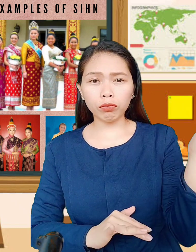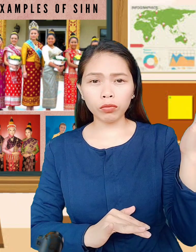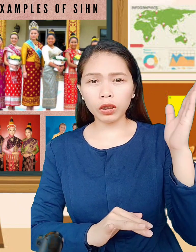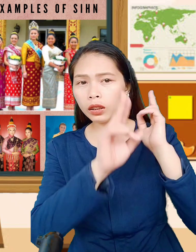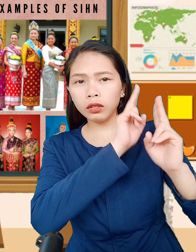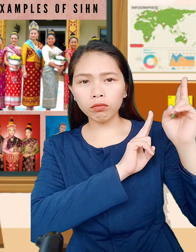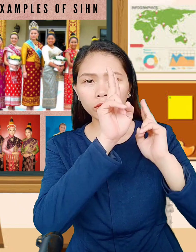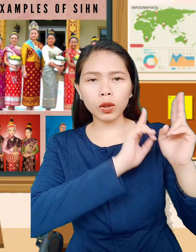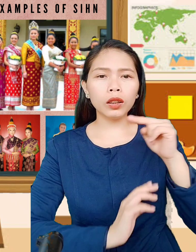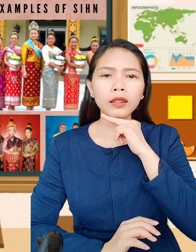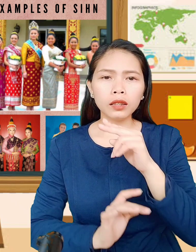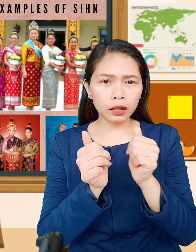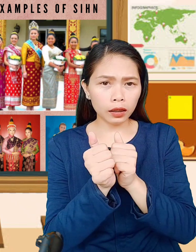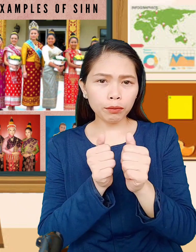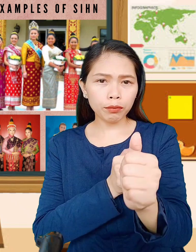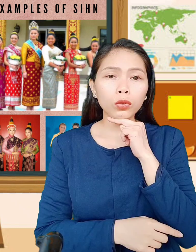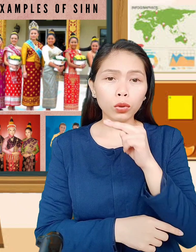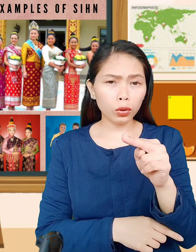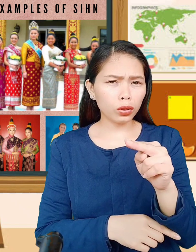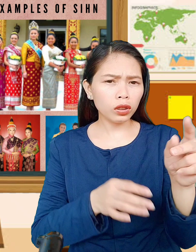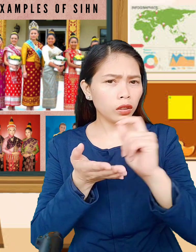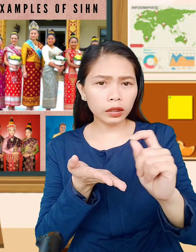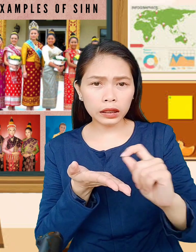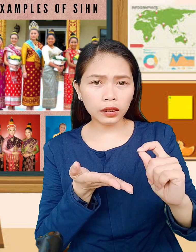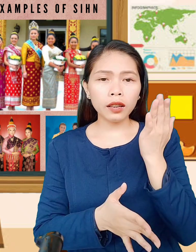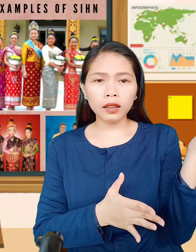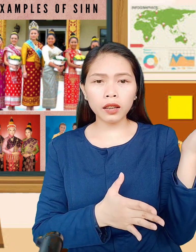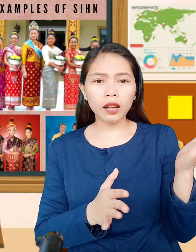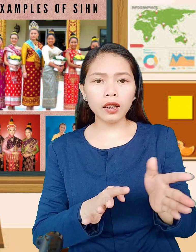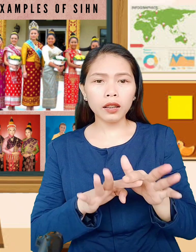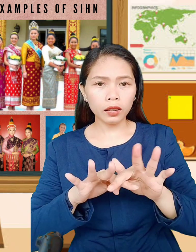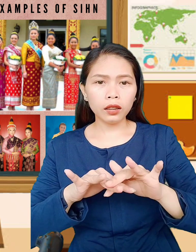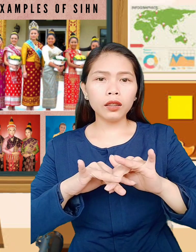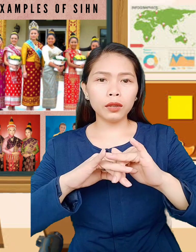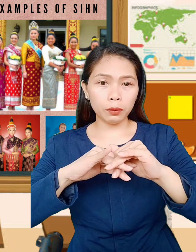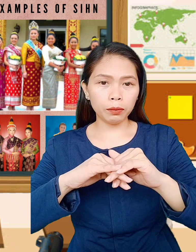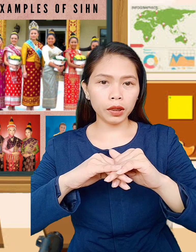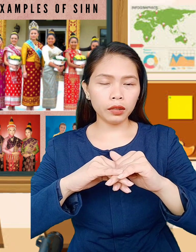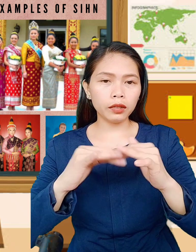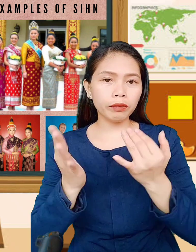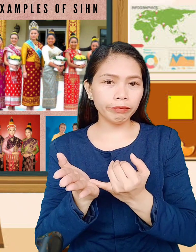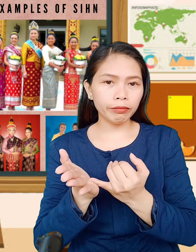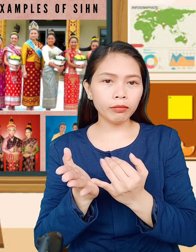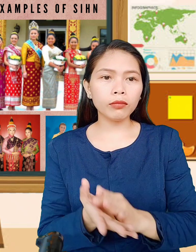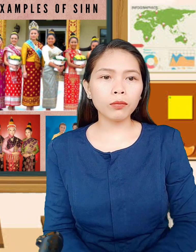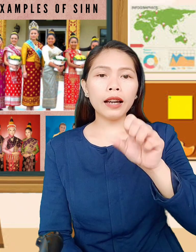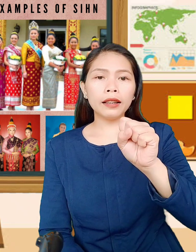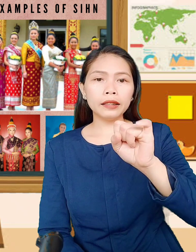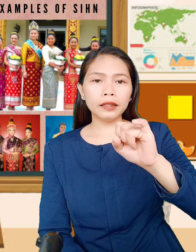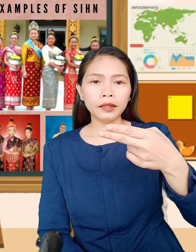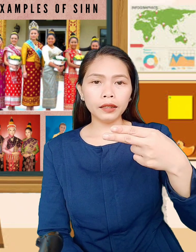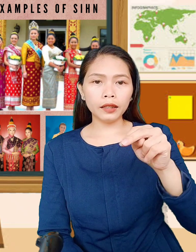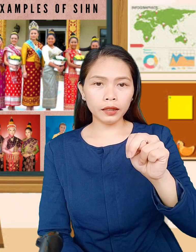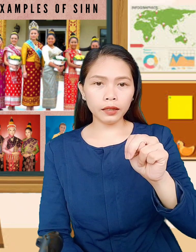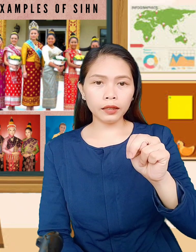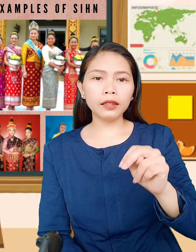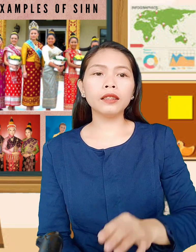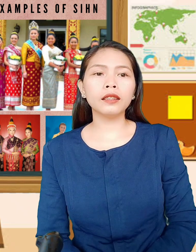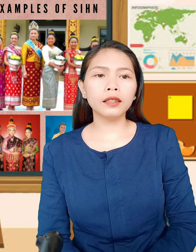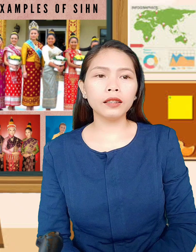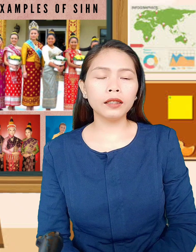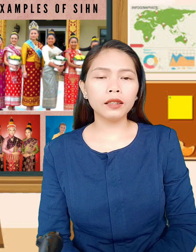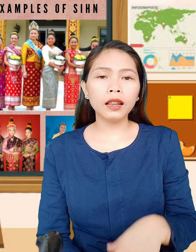tradition, stories of their history were not passed on orally, nor was it written. They wove it.